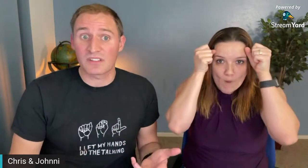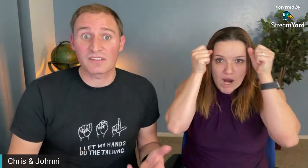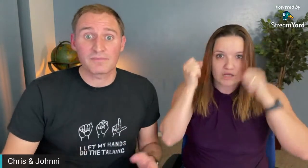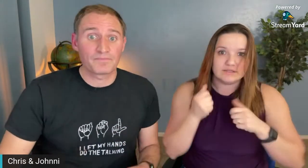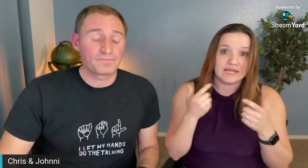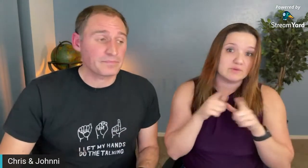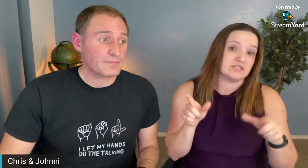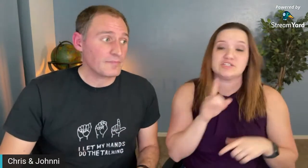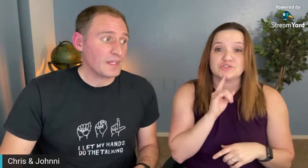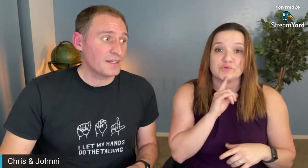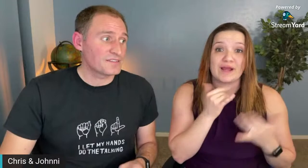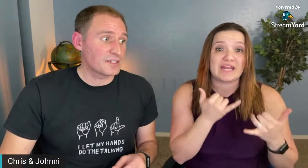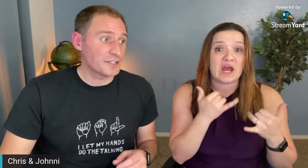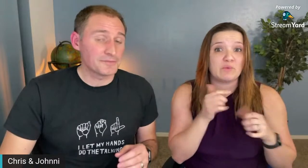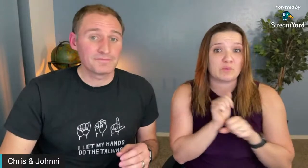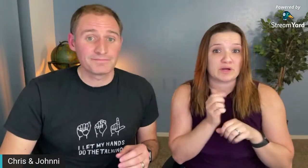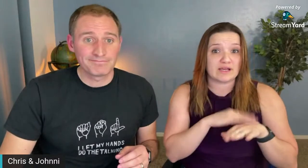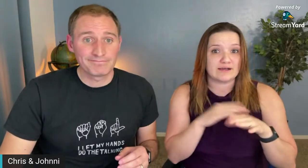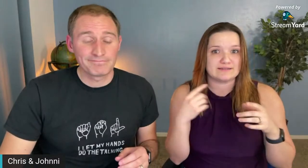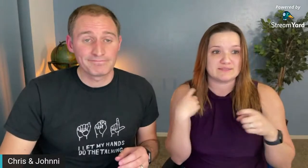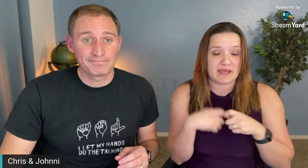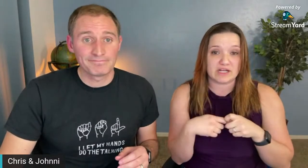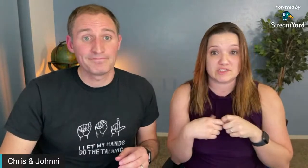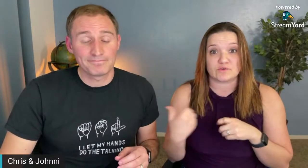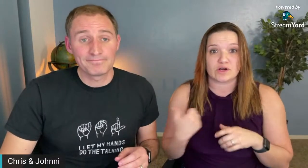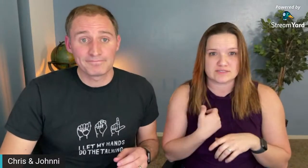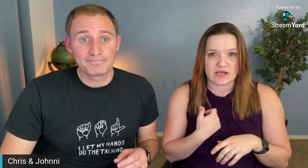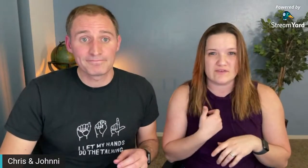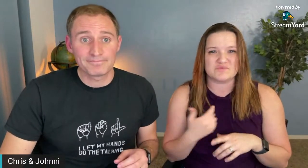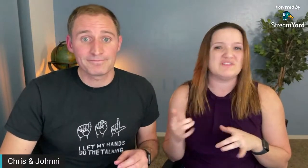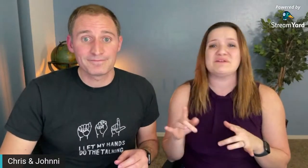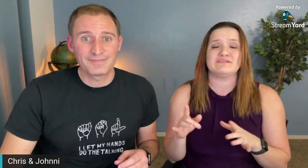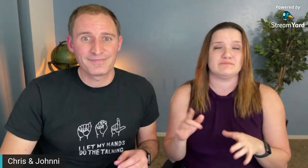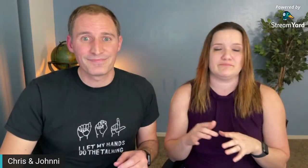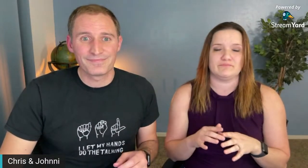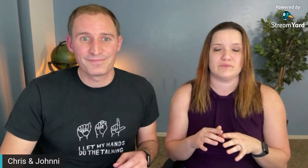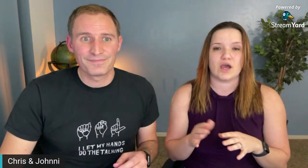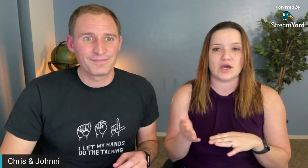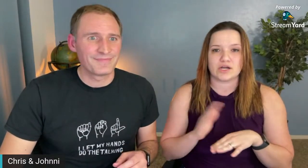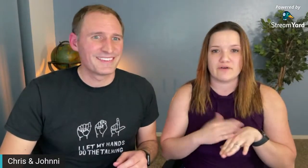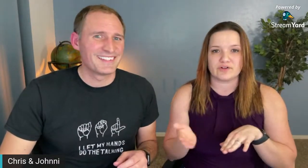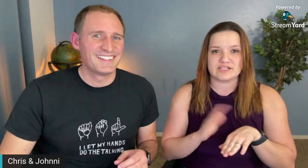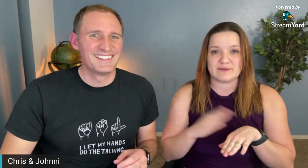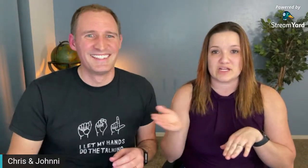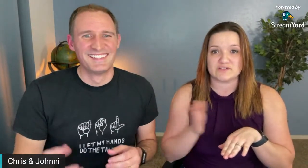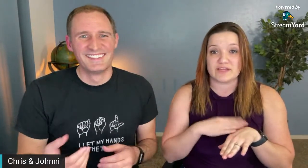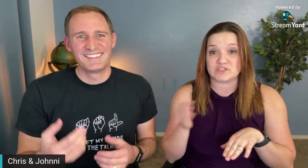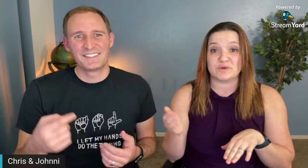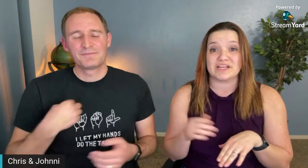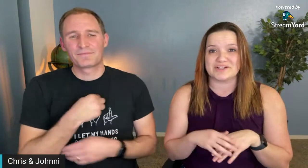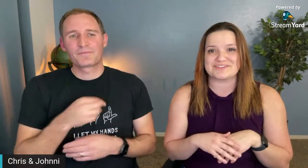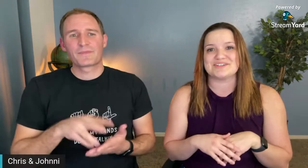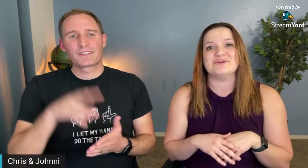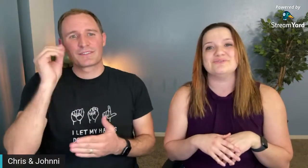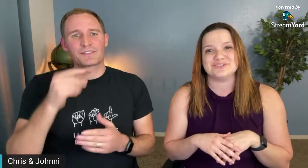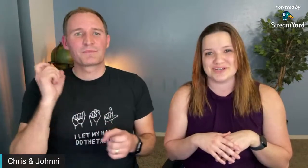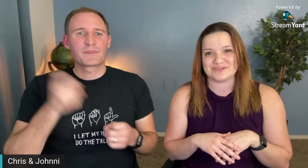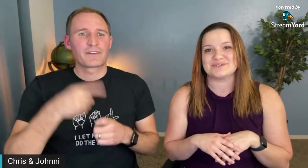languages. It's true. Right now we're working on Spanish for ourselves. We've been on and off learning Spanish for 20 years. No joke,